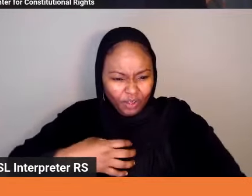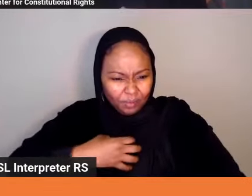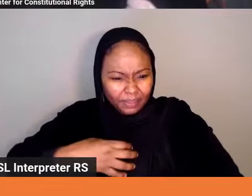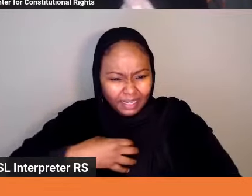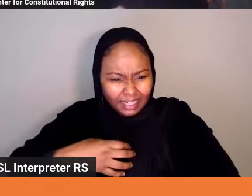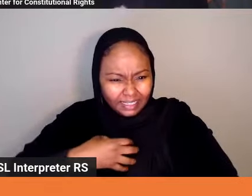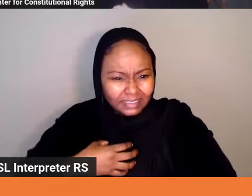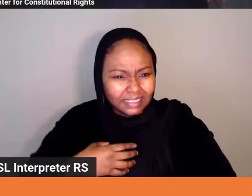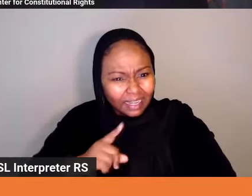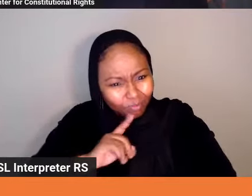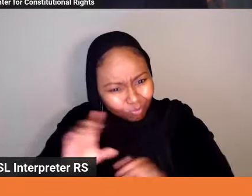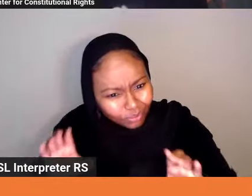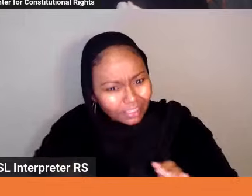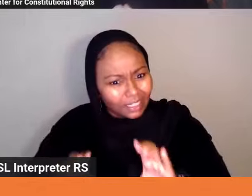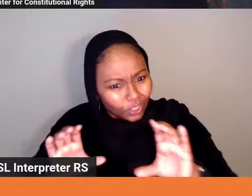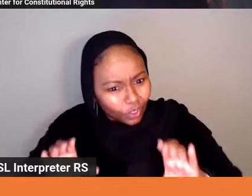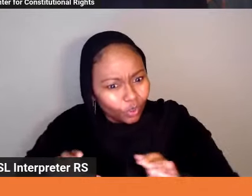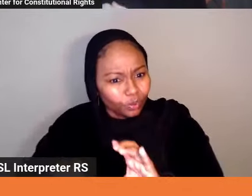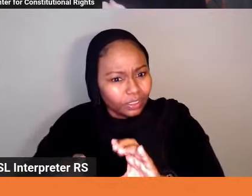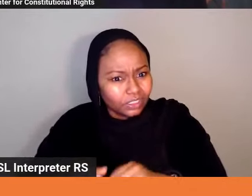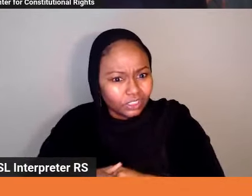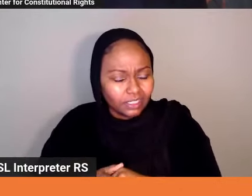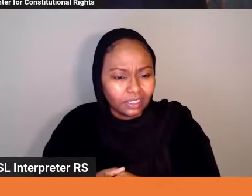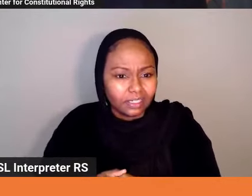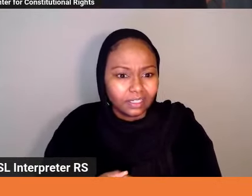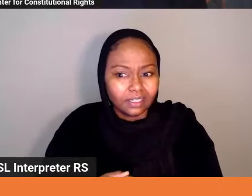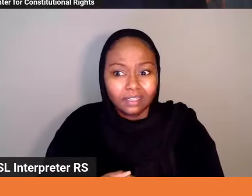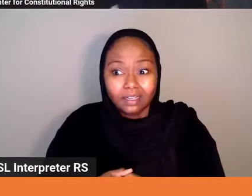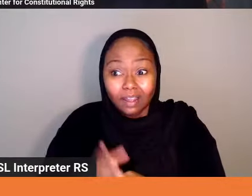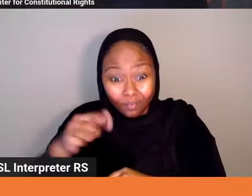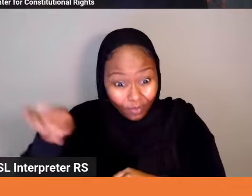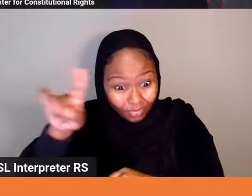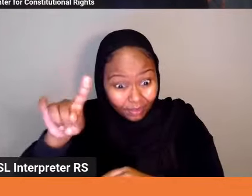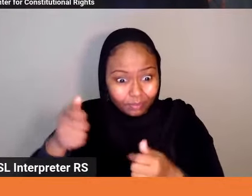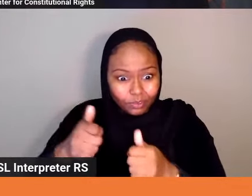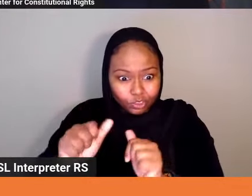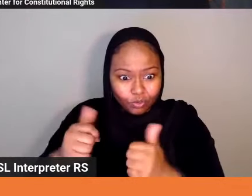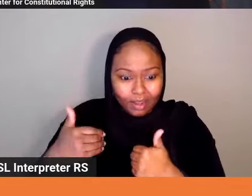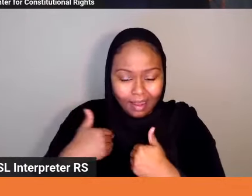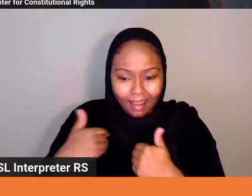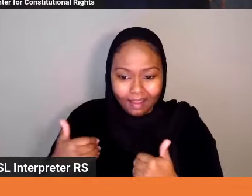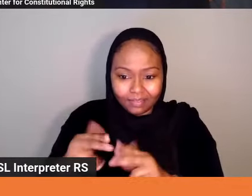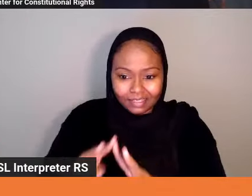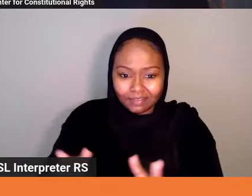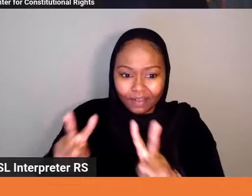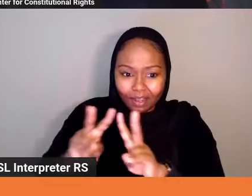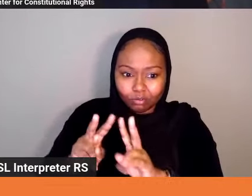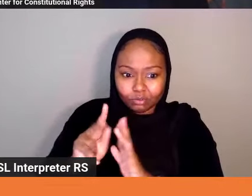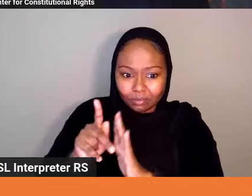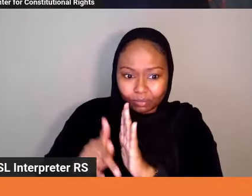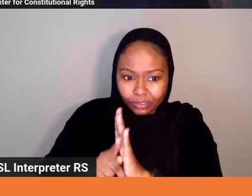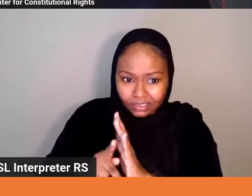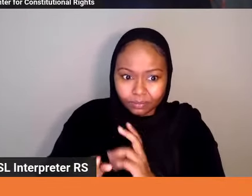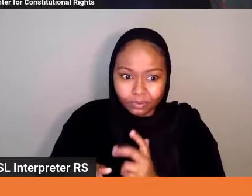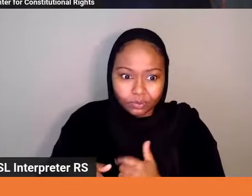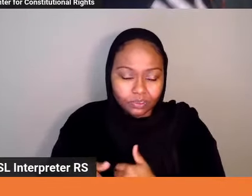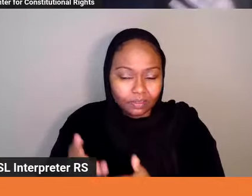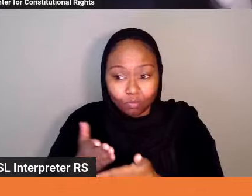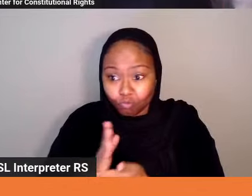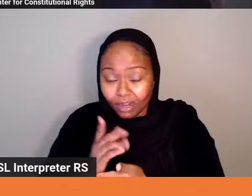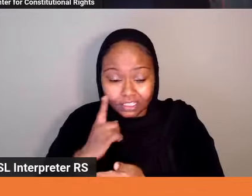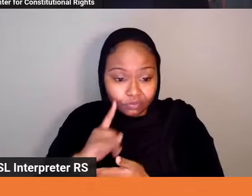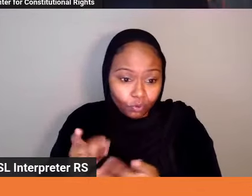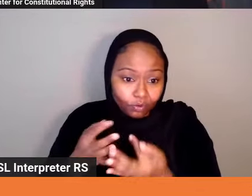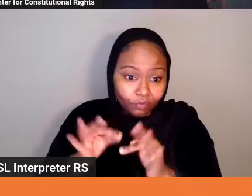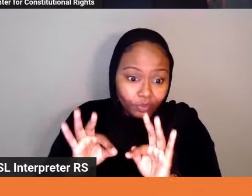them to try and have these values and principles that are ultimately what this law is about, the right to be free from